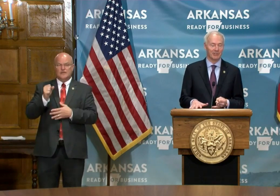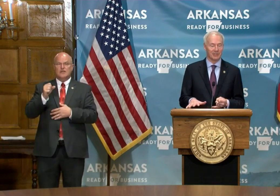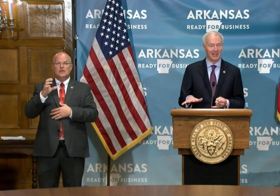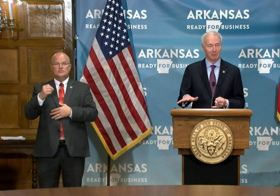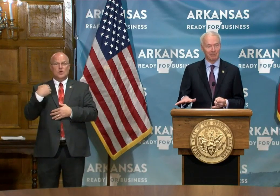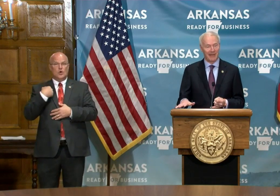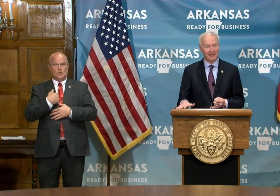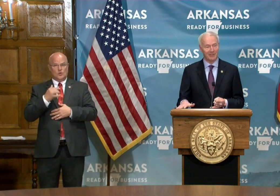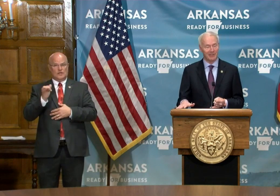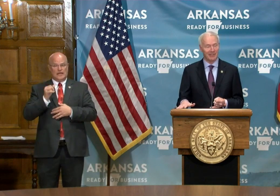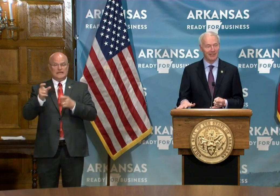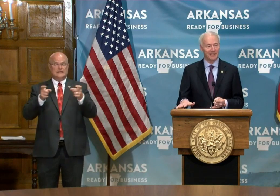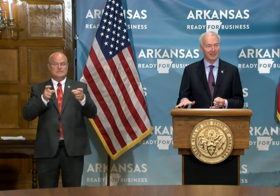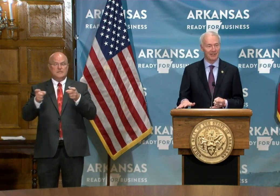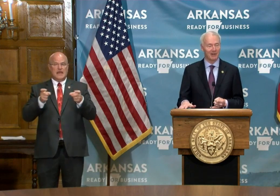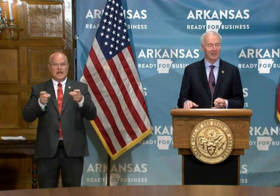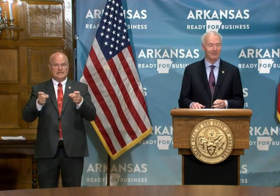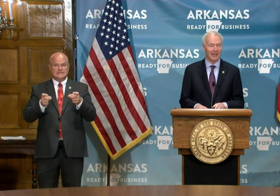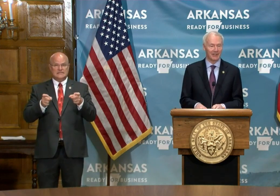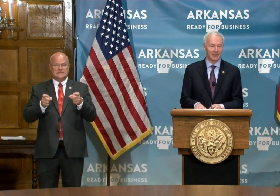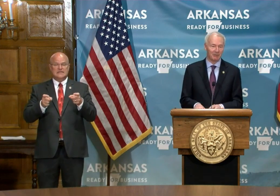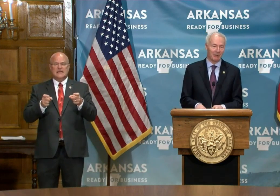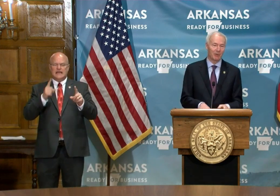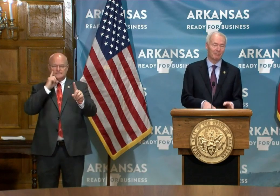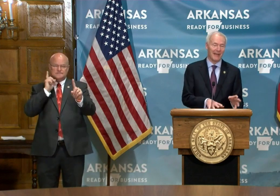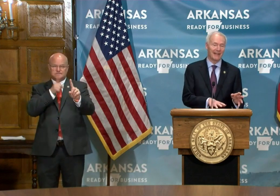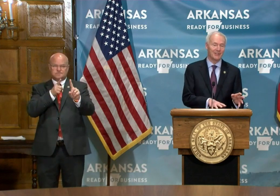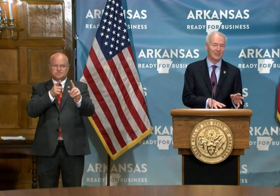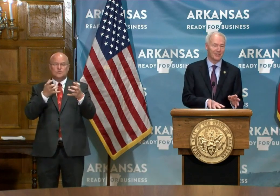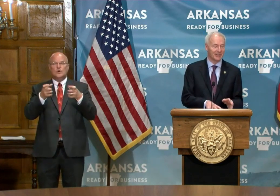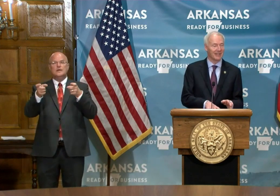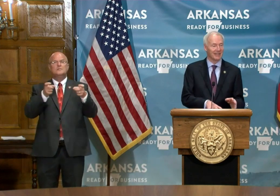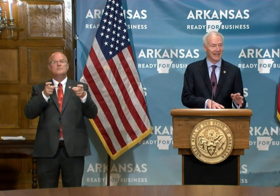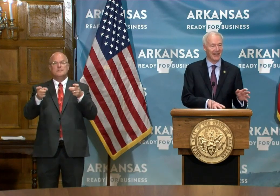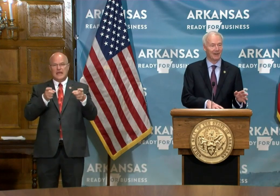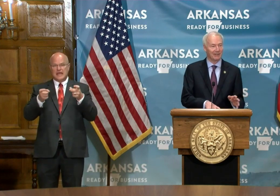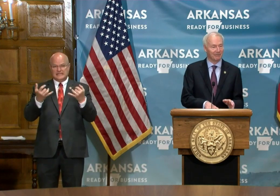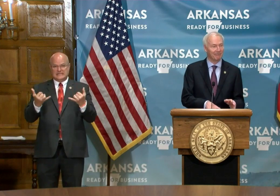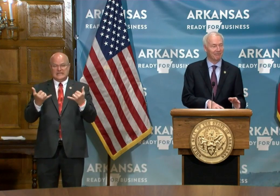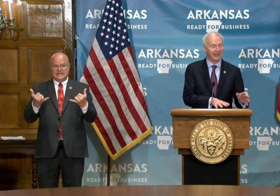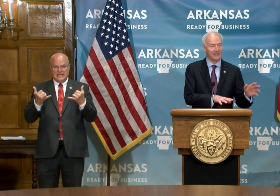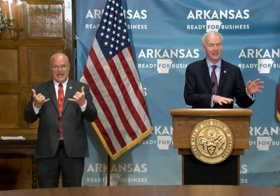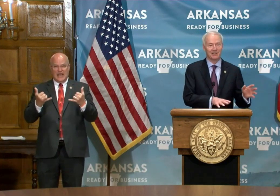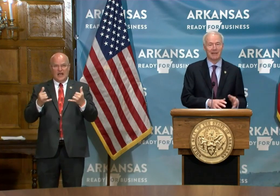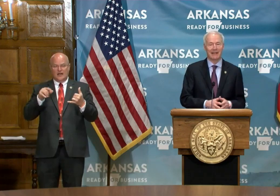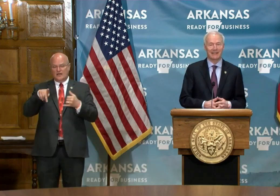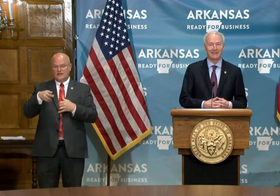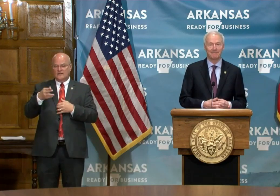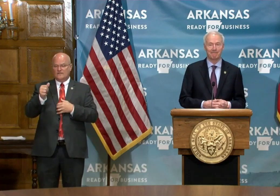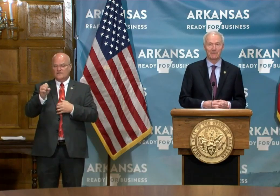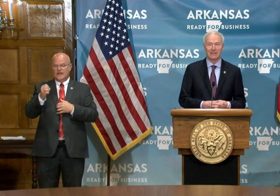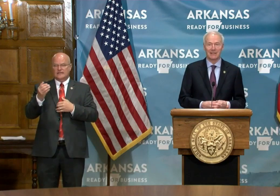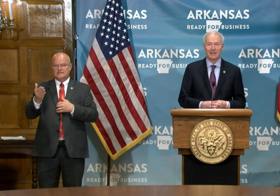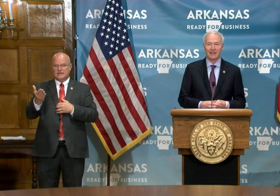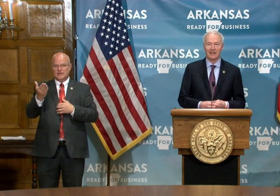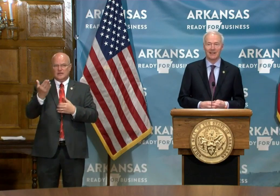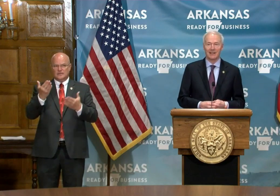So we're just like we managed it then in a targeted fashion, we want to manage this now in phasing it back